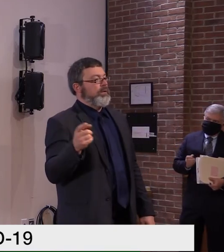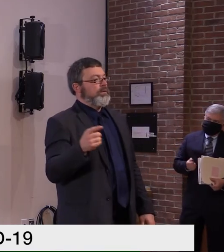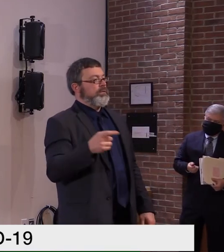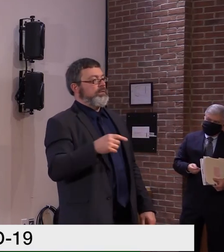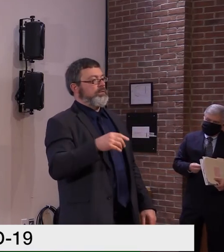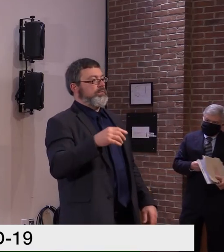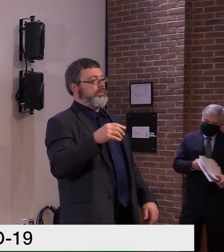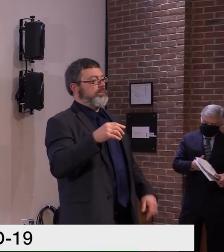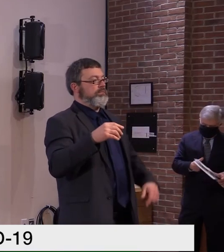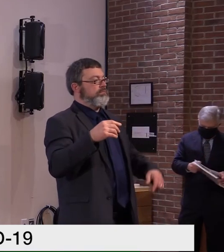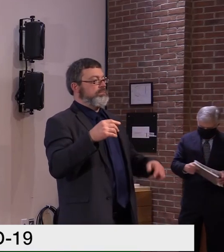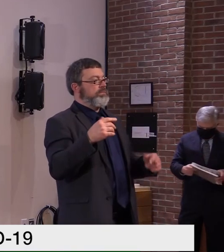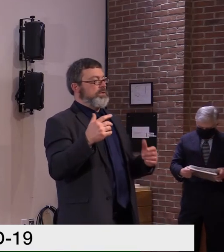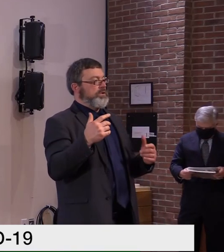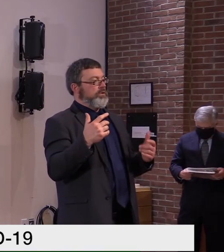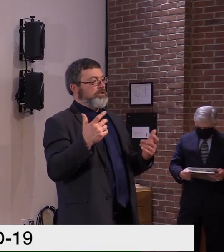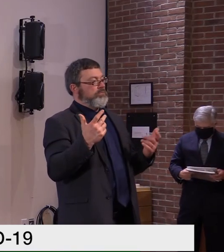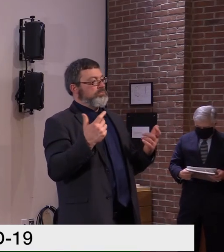in its entirety, yes.